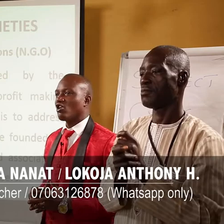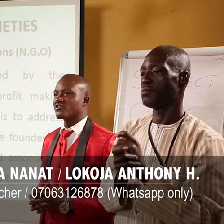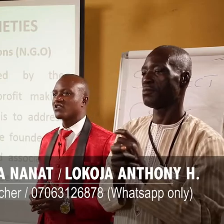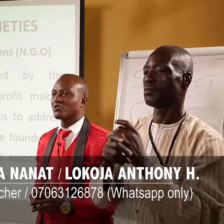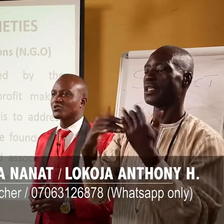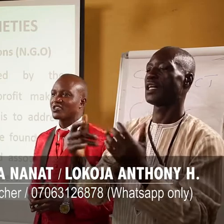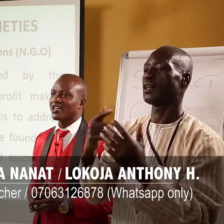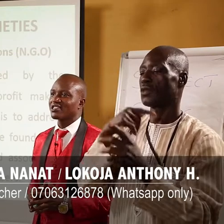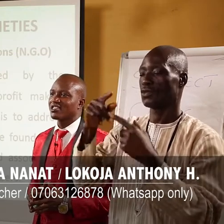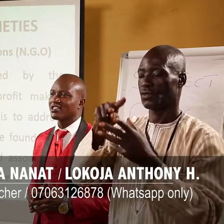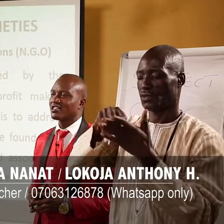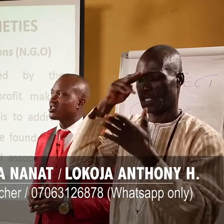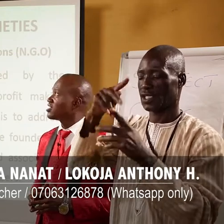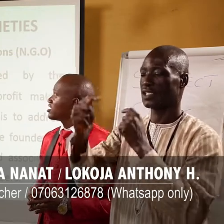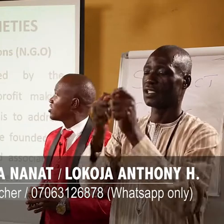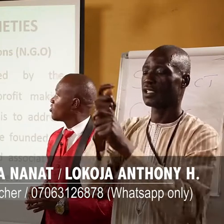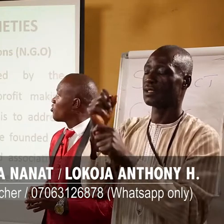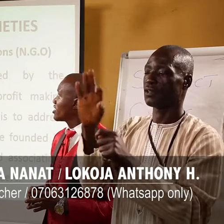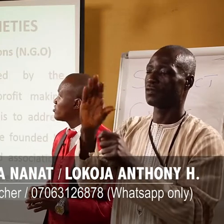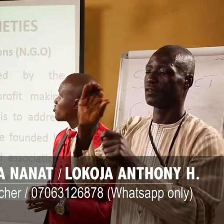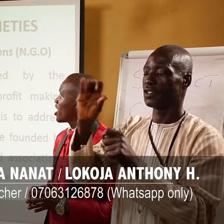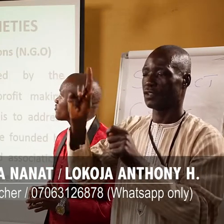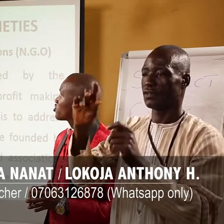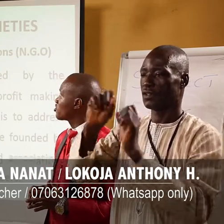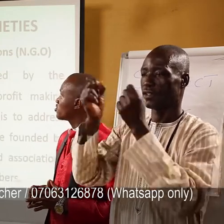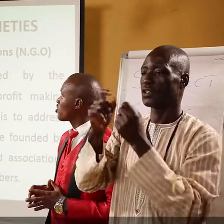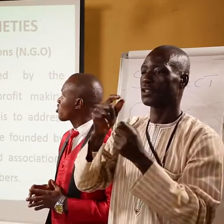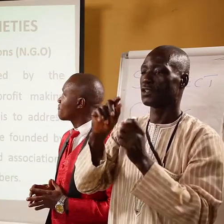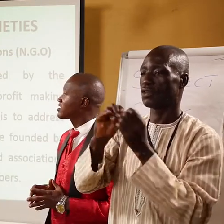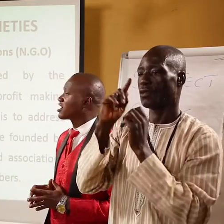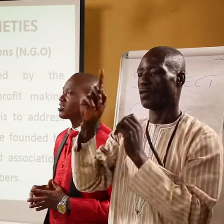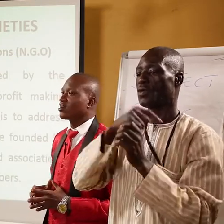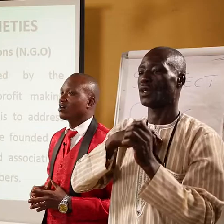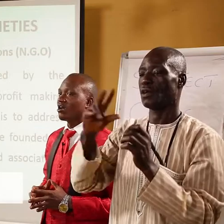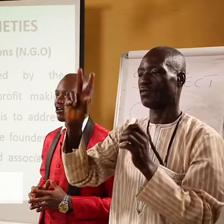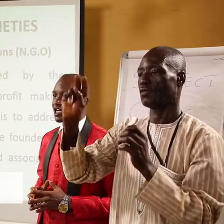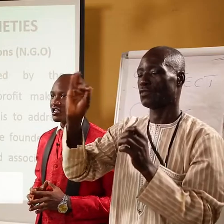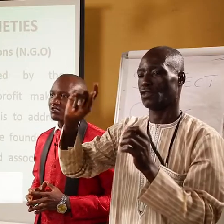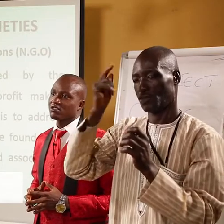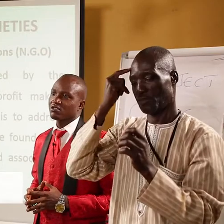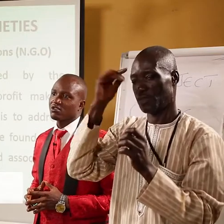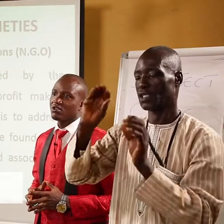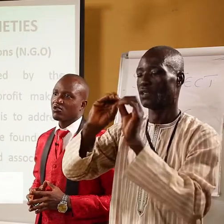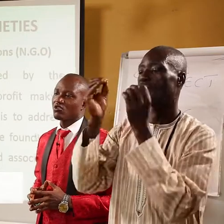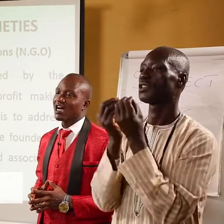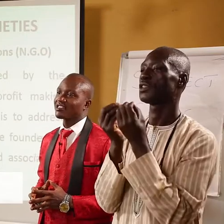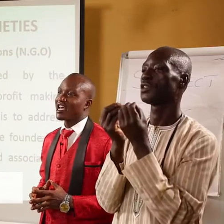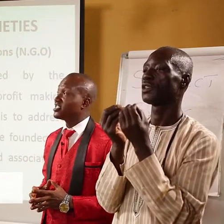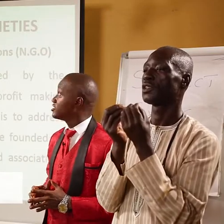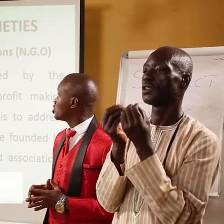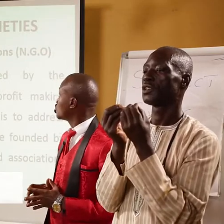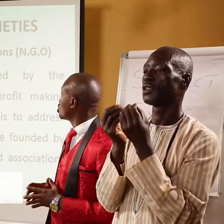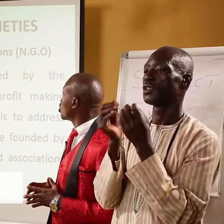Types of civil society. 1, we have non-governmental organizations known